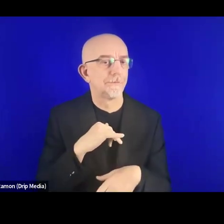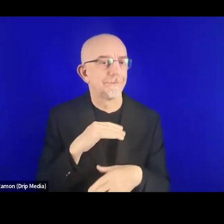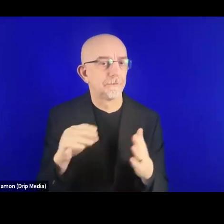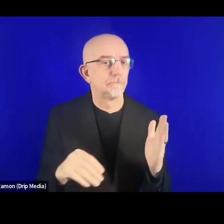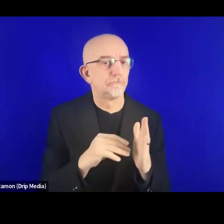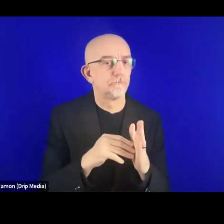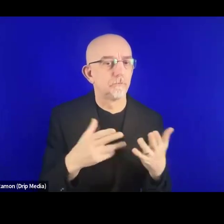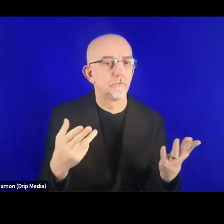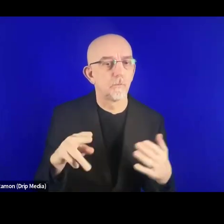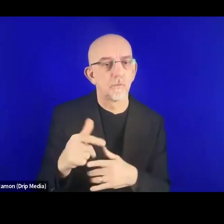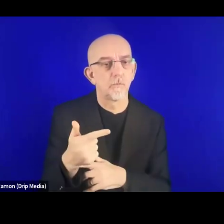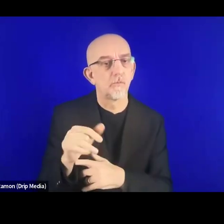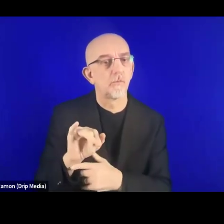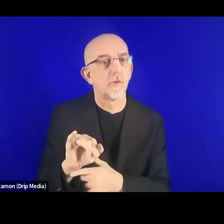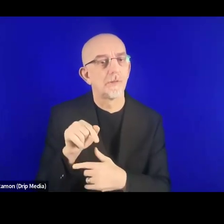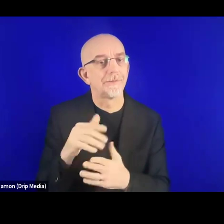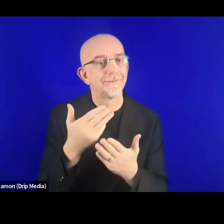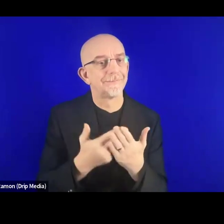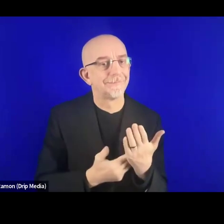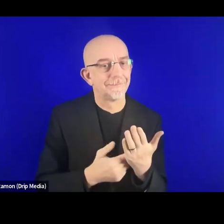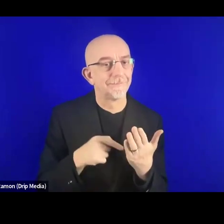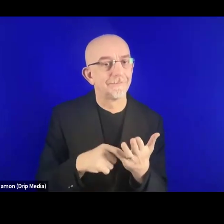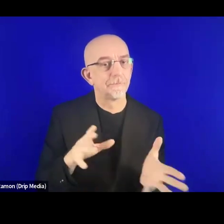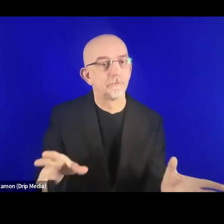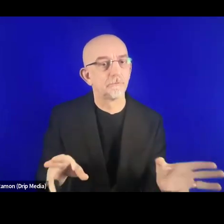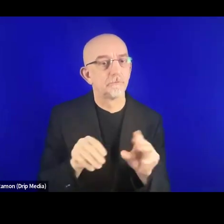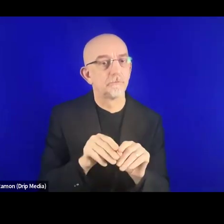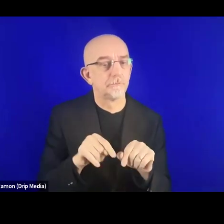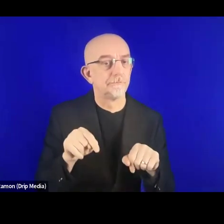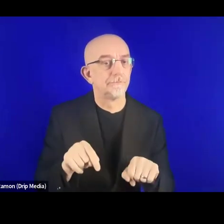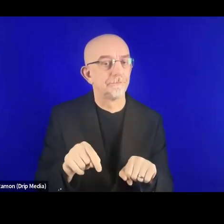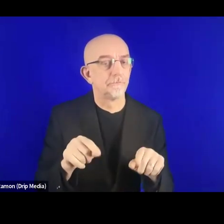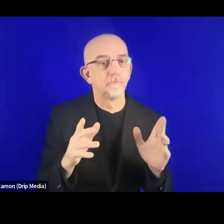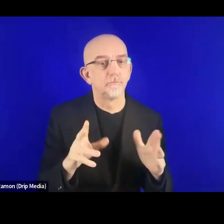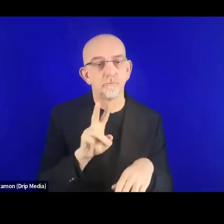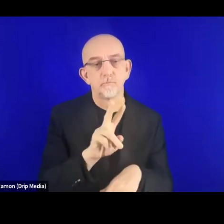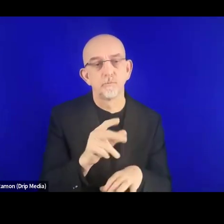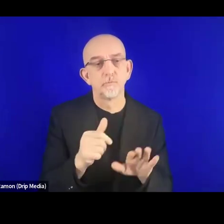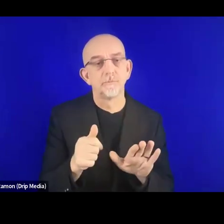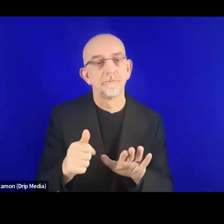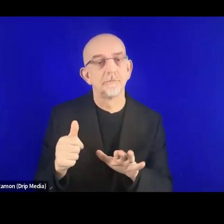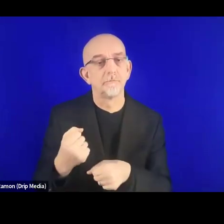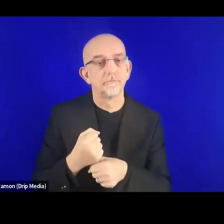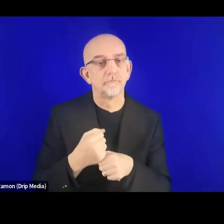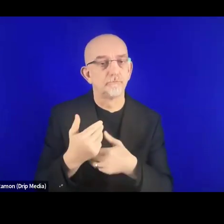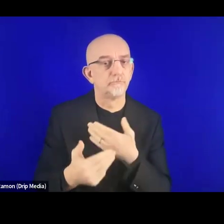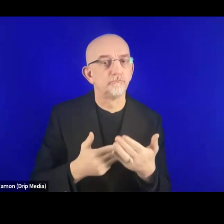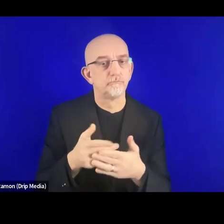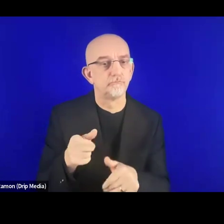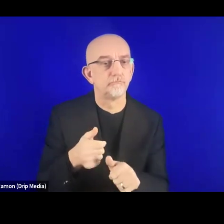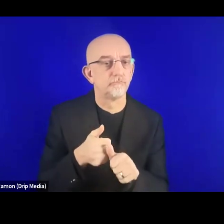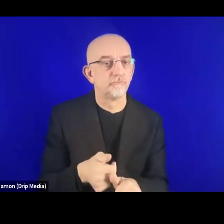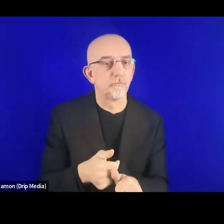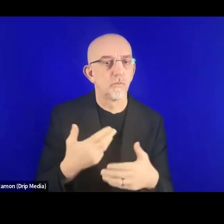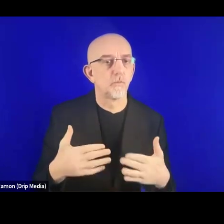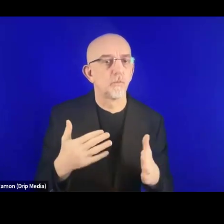have a climate resilient angle to it, a whole set of livelihood assets which could be done on community land or on private land, where